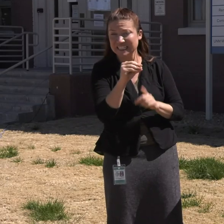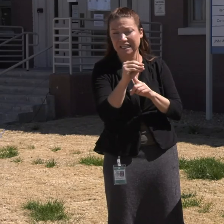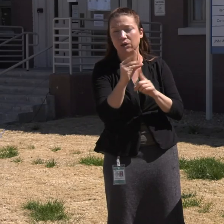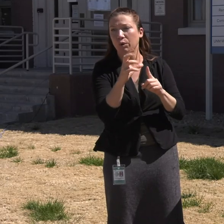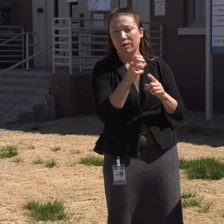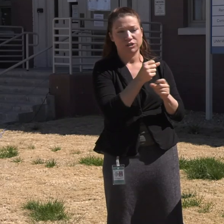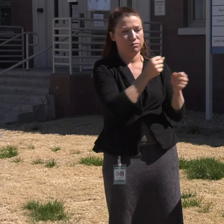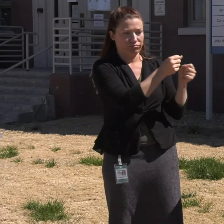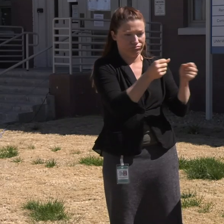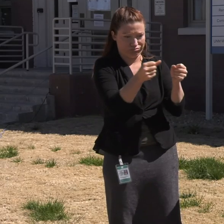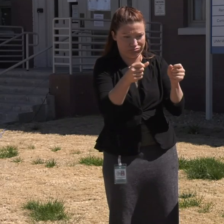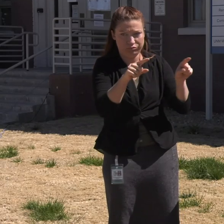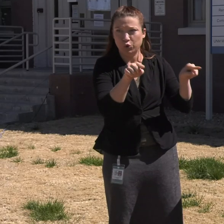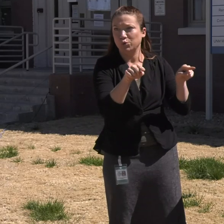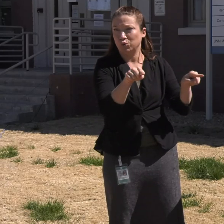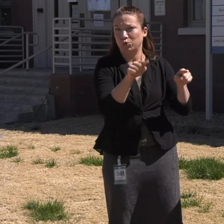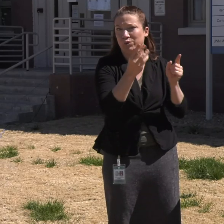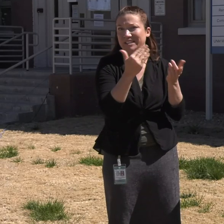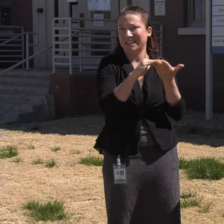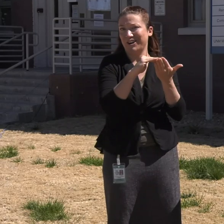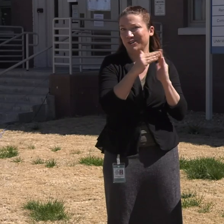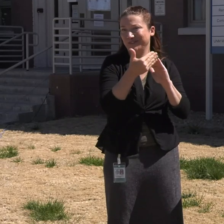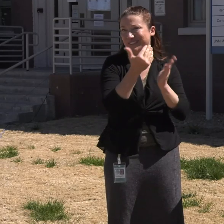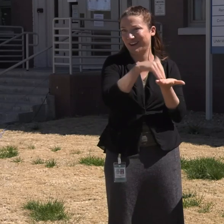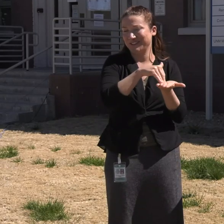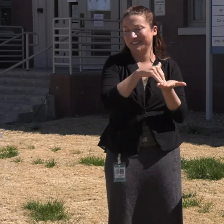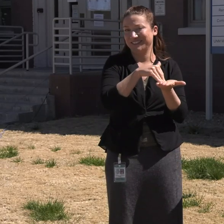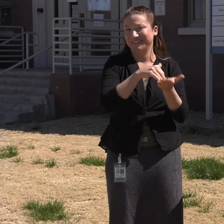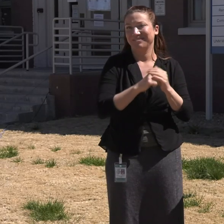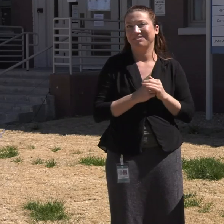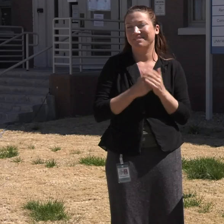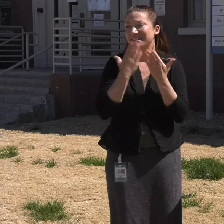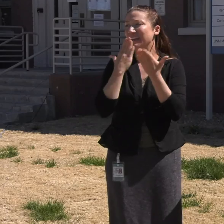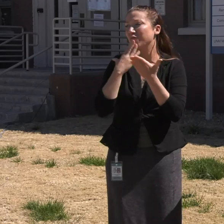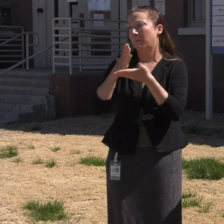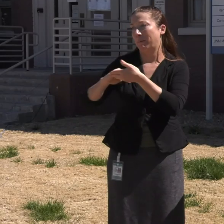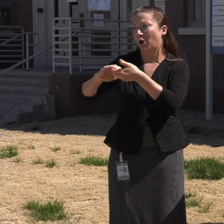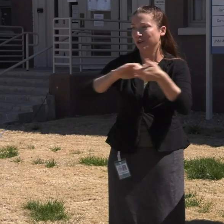community partnership to put all of this in place. Thank you.